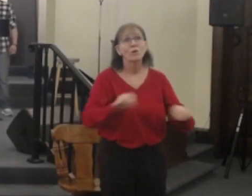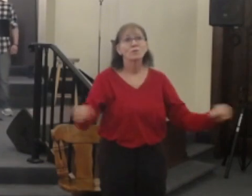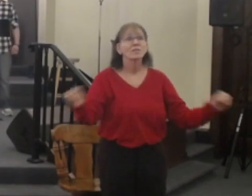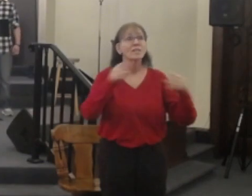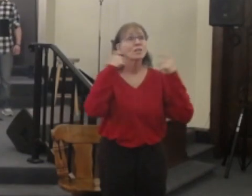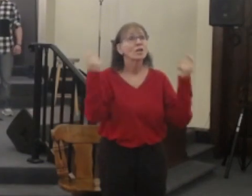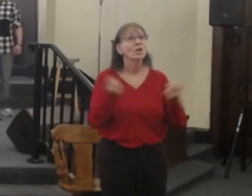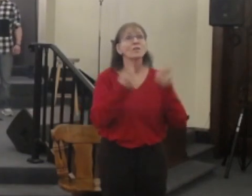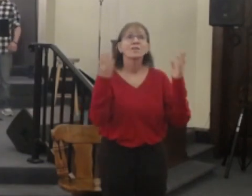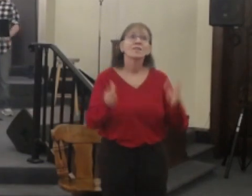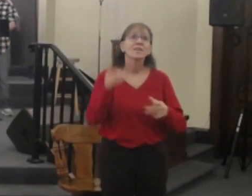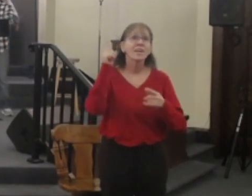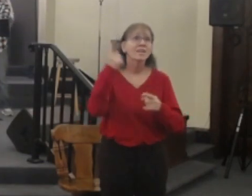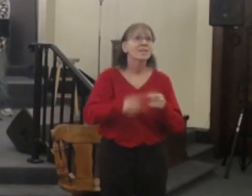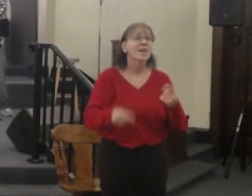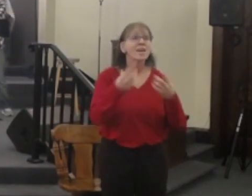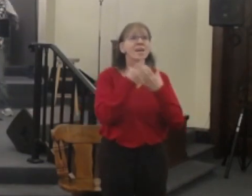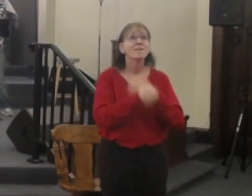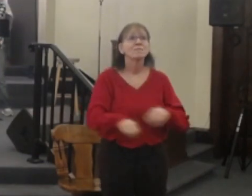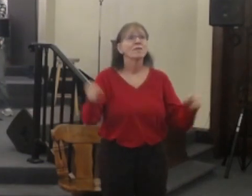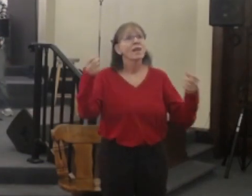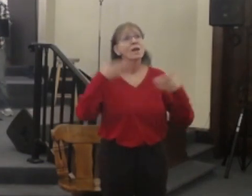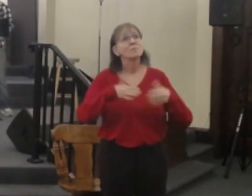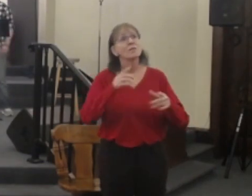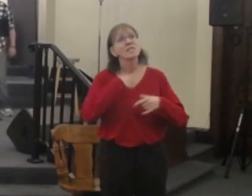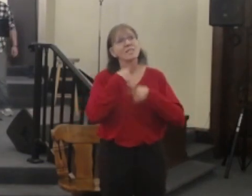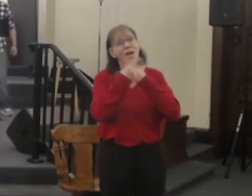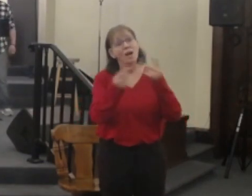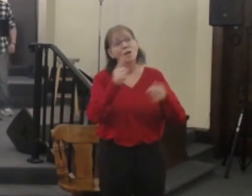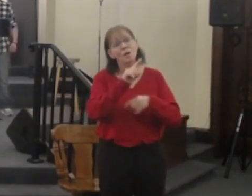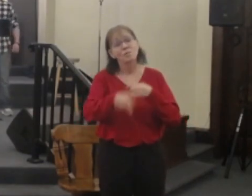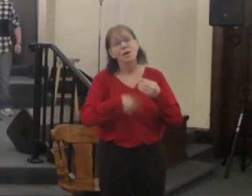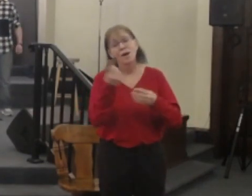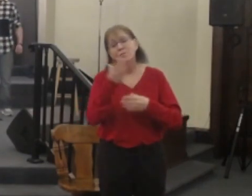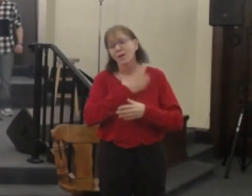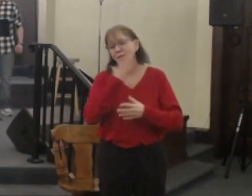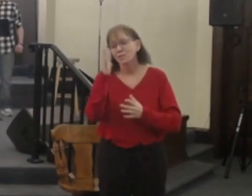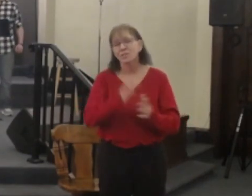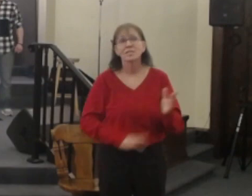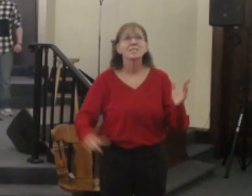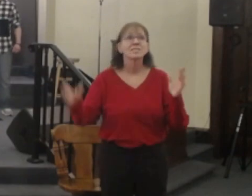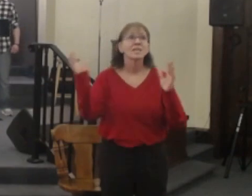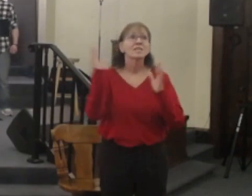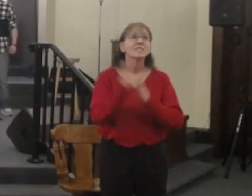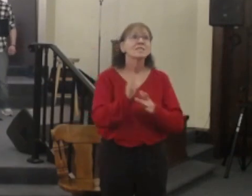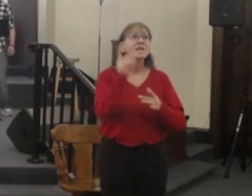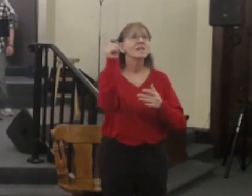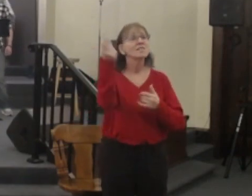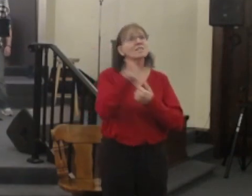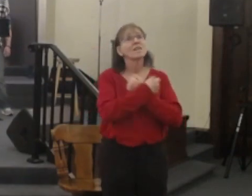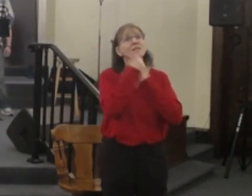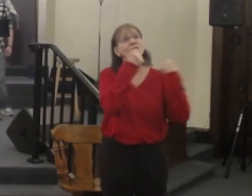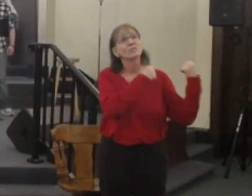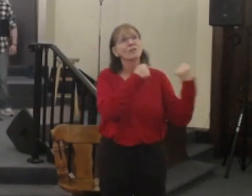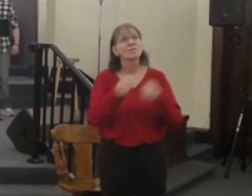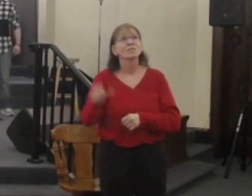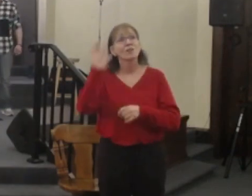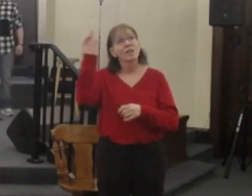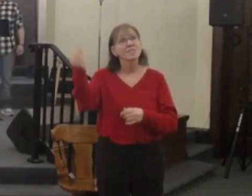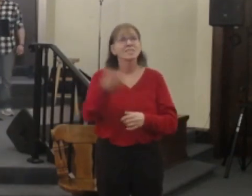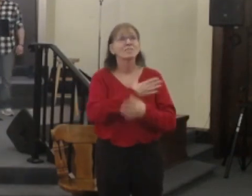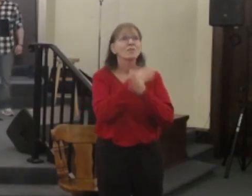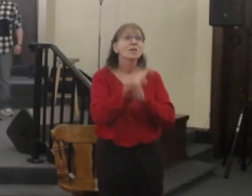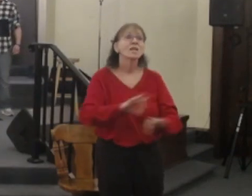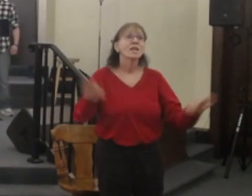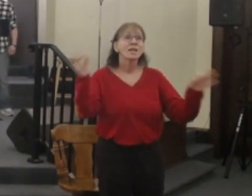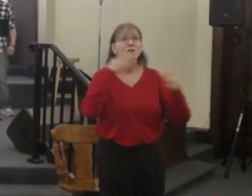no sinner that he can't save. Let me tell you about my Jesus. His love is strong and his grace